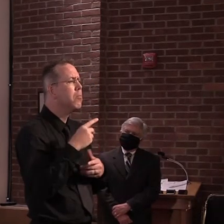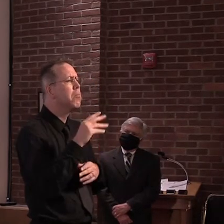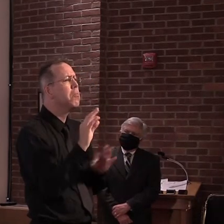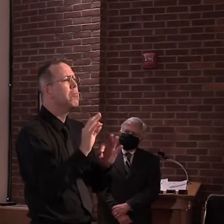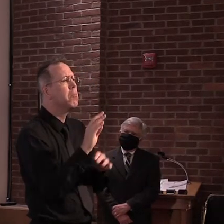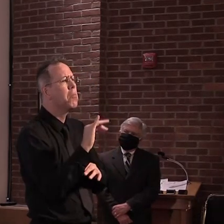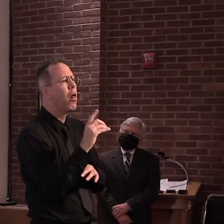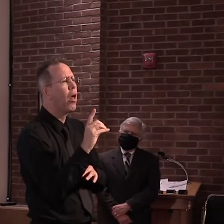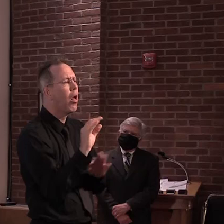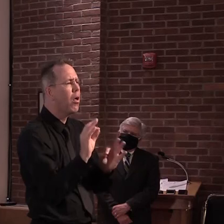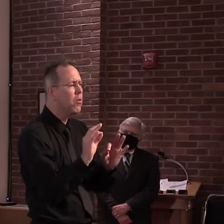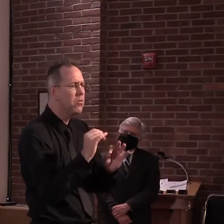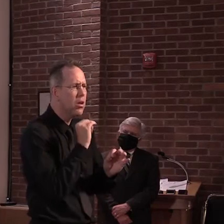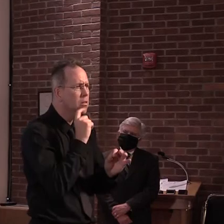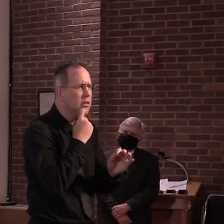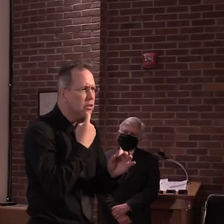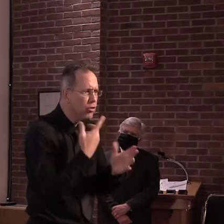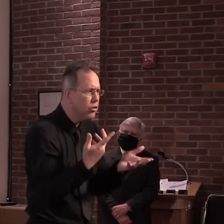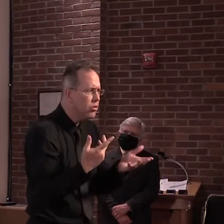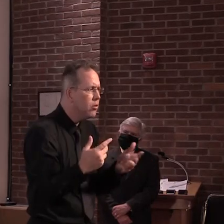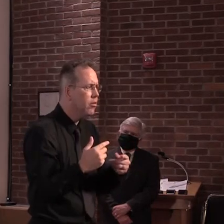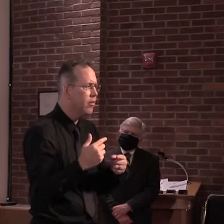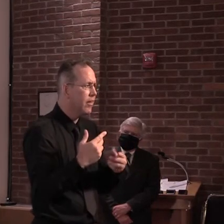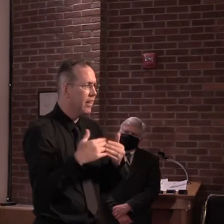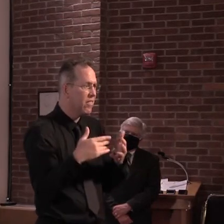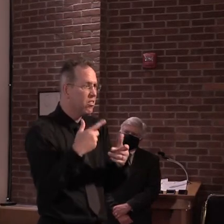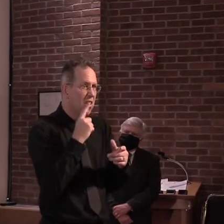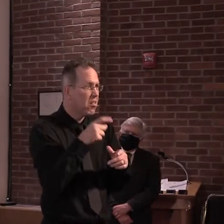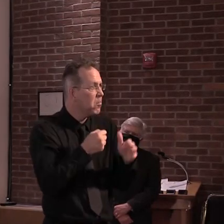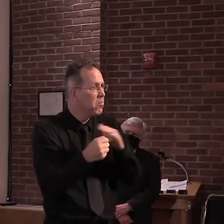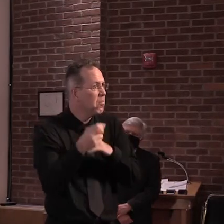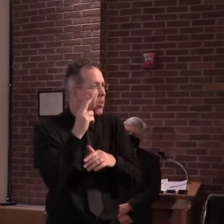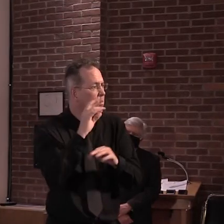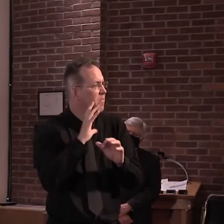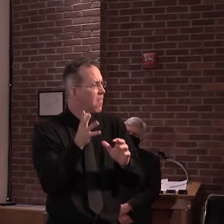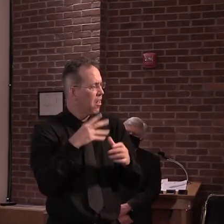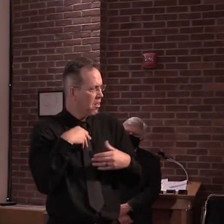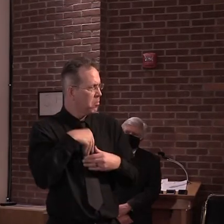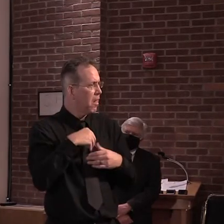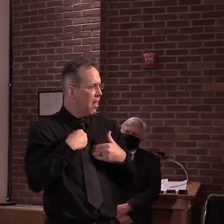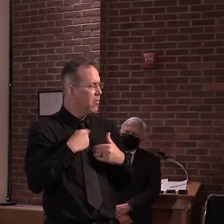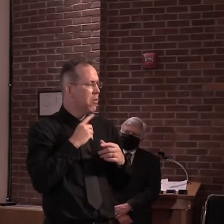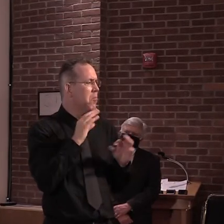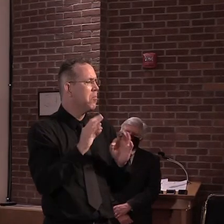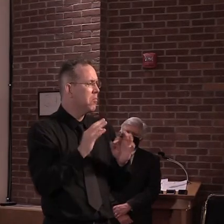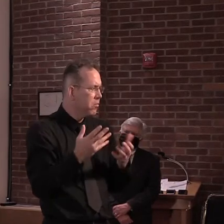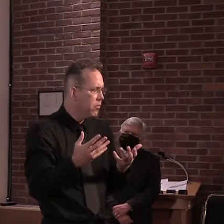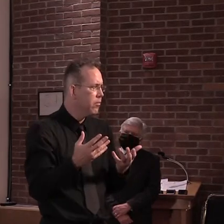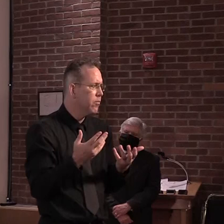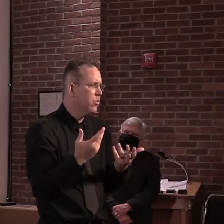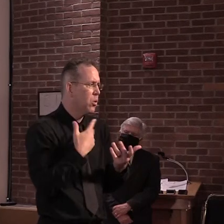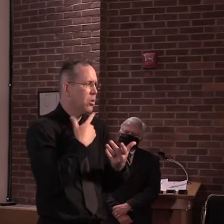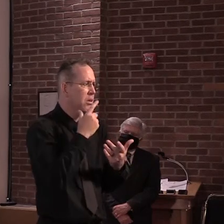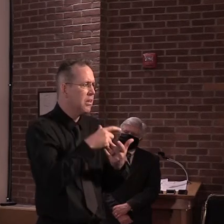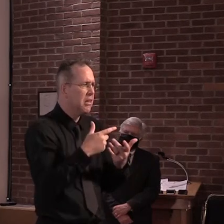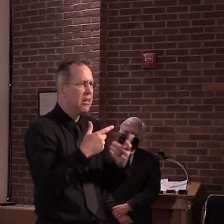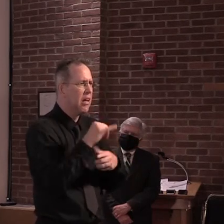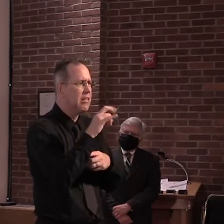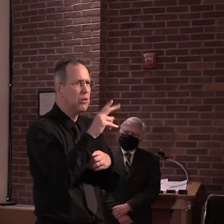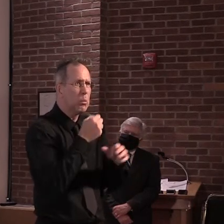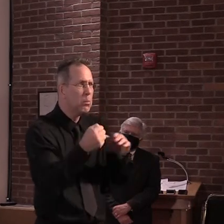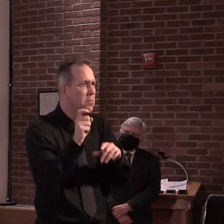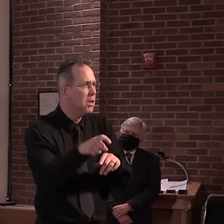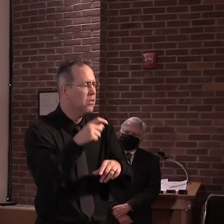require ICU care at that point in time. I would, and so yes, we are doing a lot of